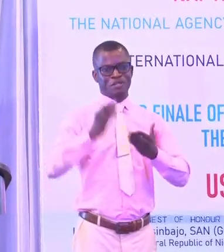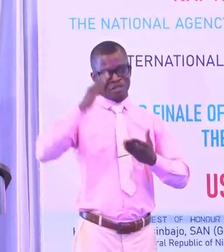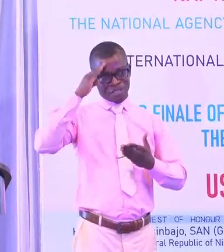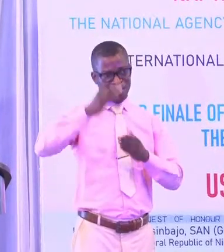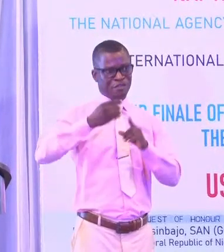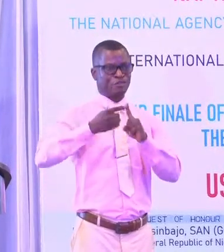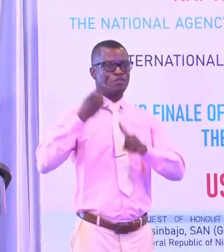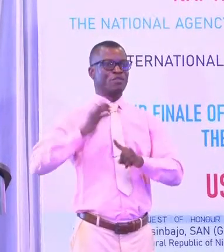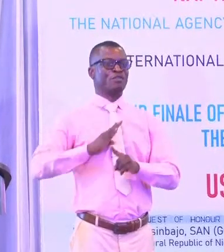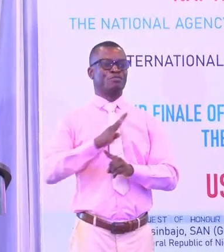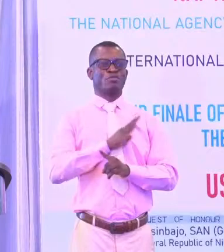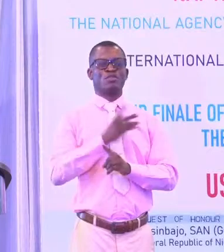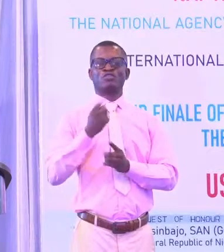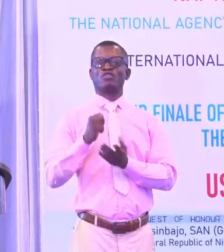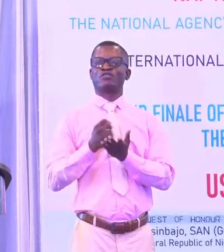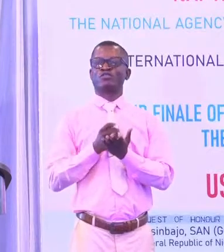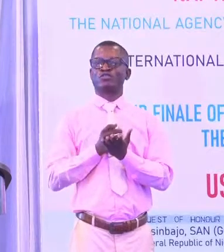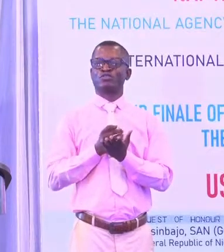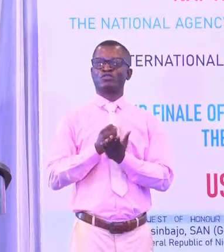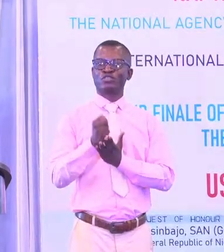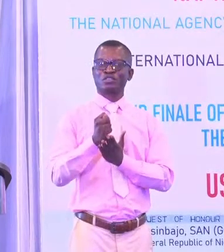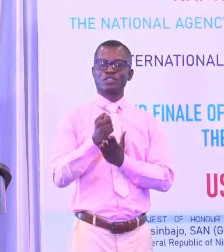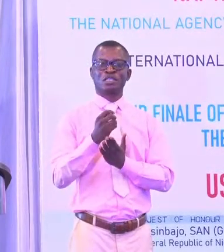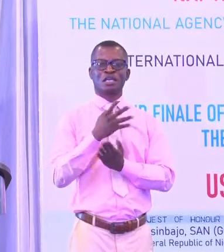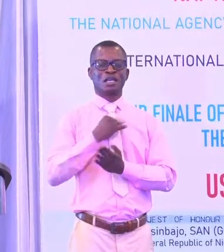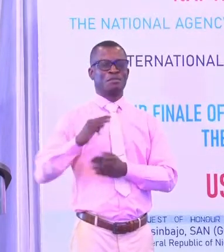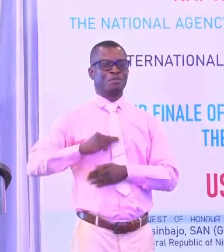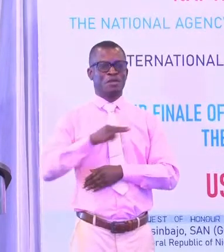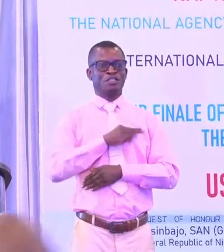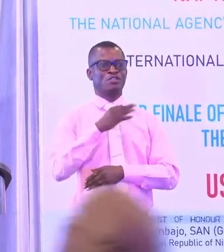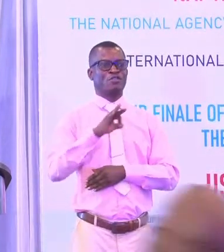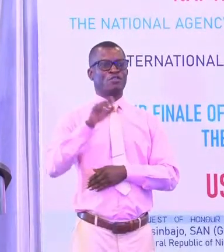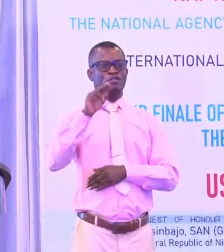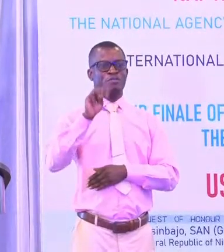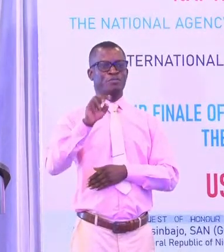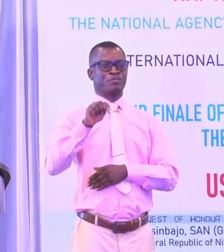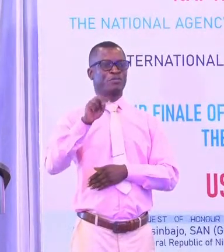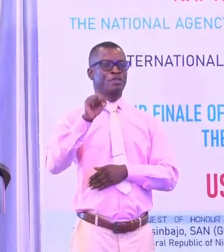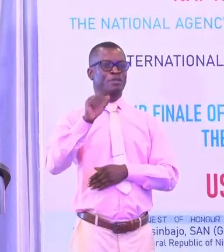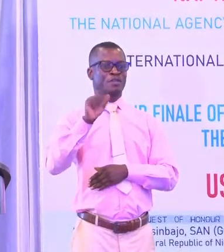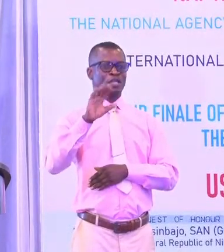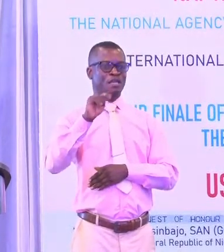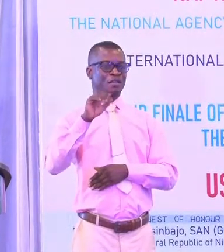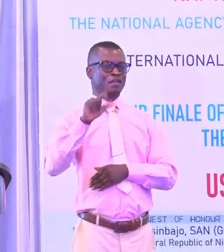Trustees and the membership of NACTAL across Nigeria. At the network